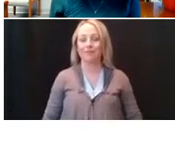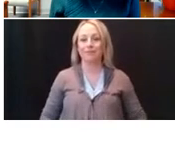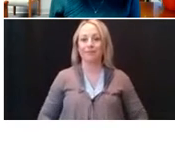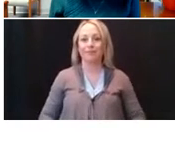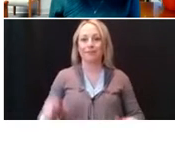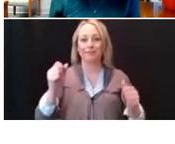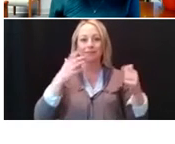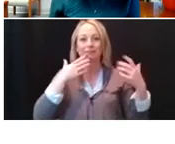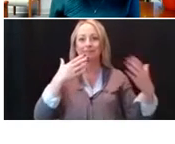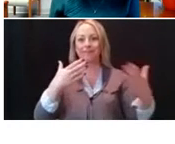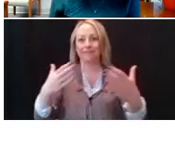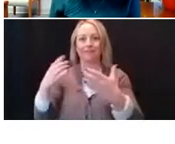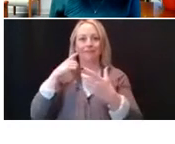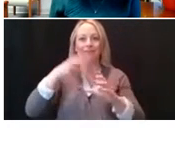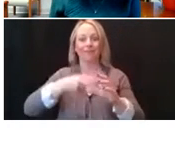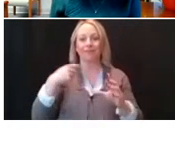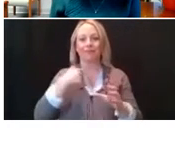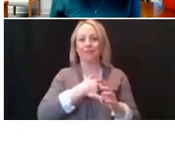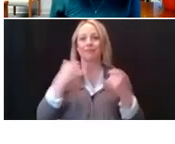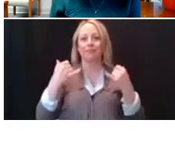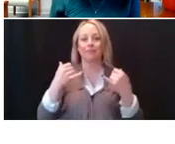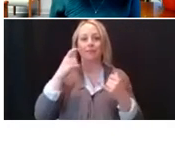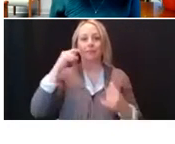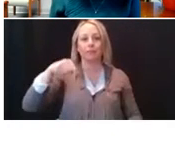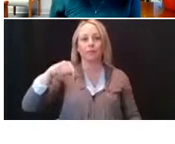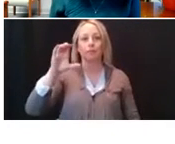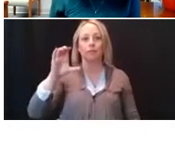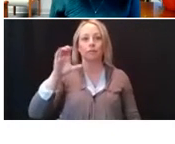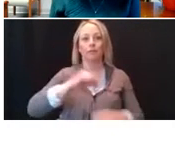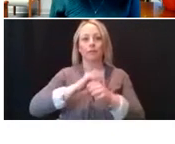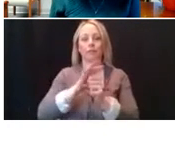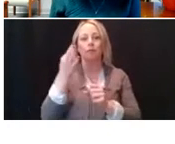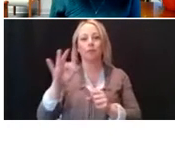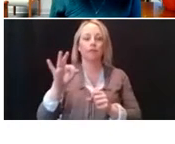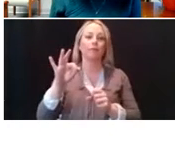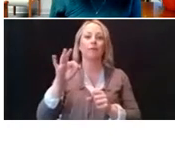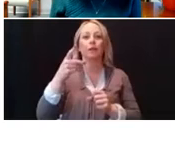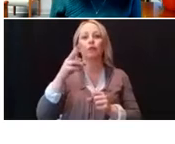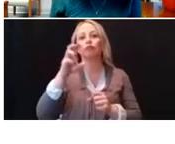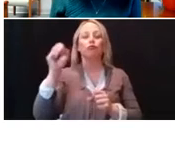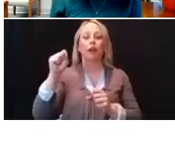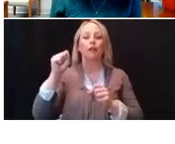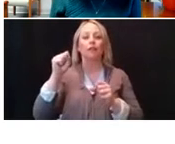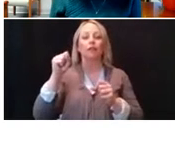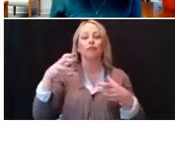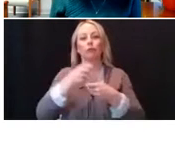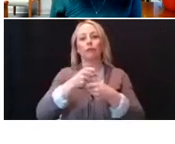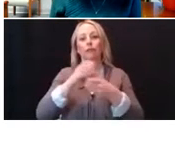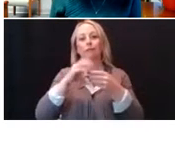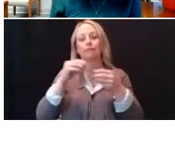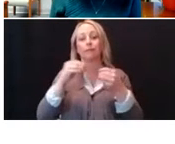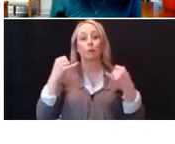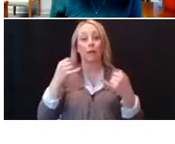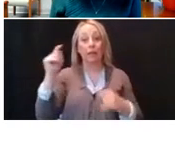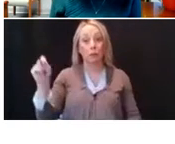Thank you all for joining us for today's QC COVID-19 press briefing. Today is Tuesday, and